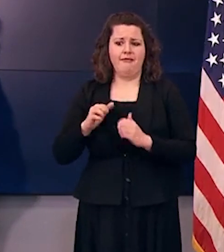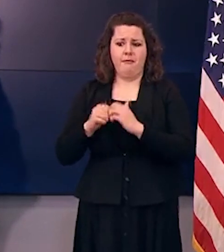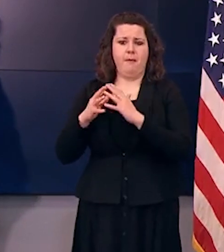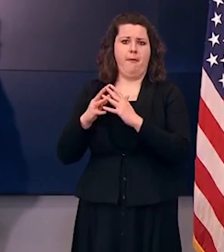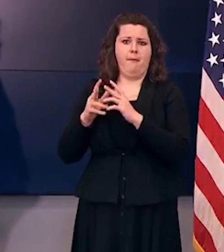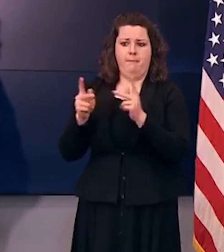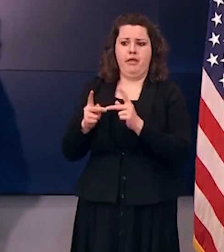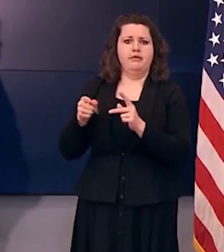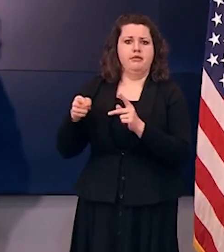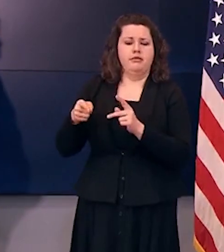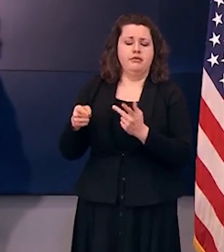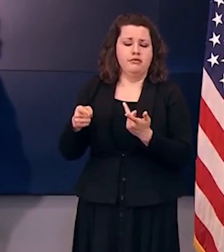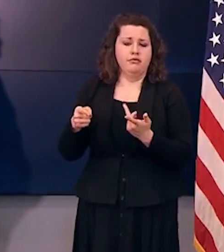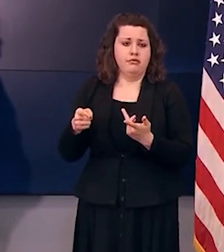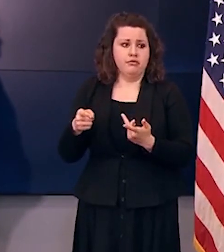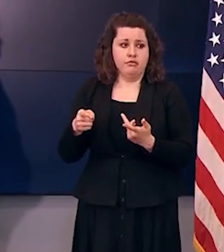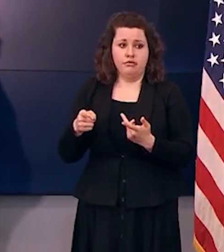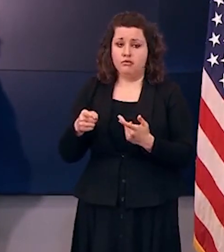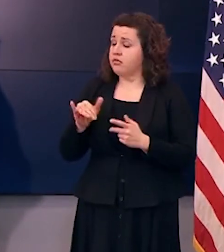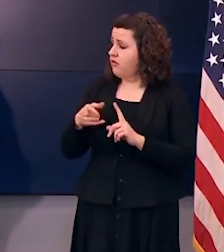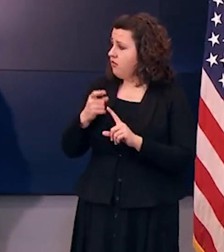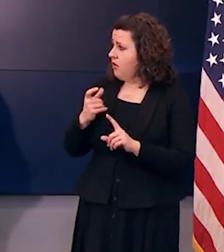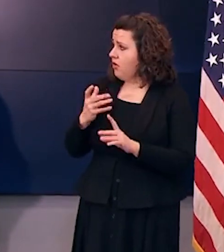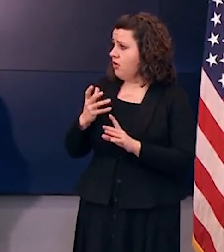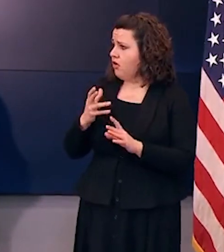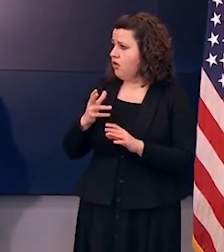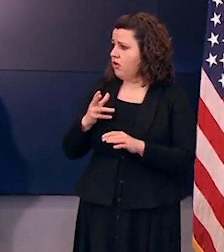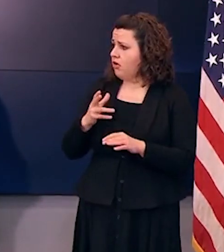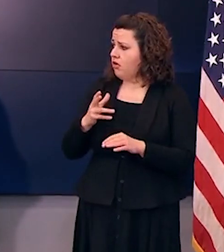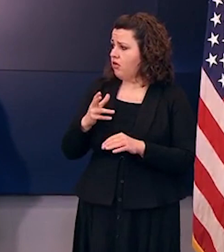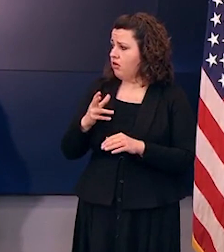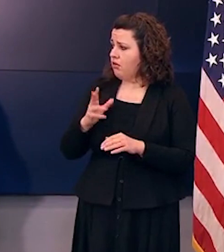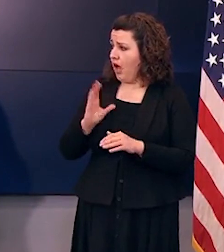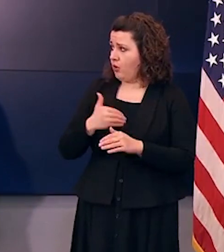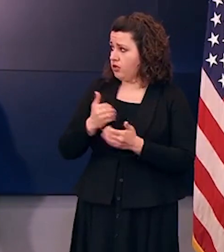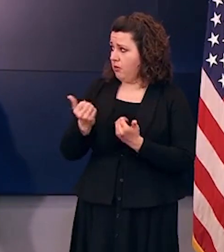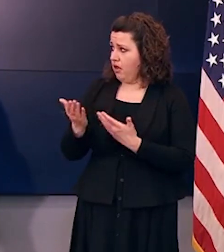sites. Is it coming out of the national or our supply?